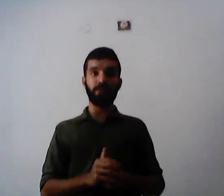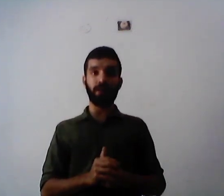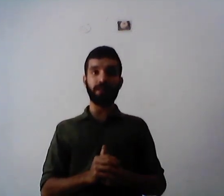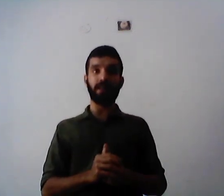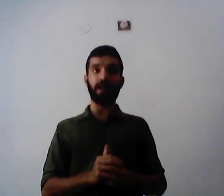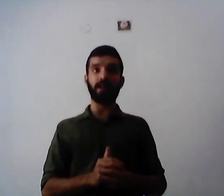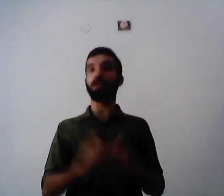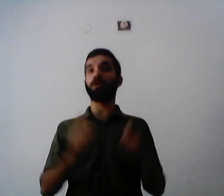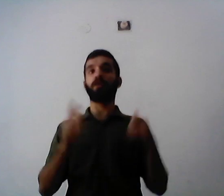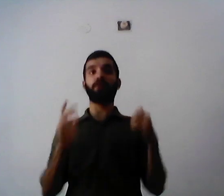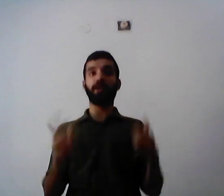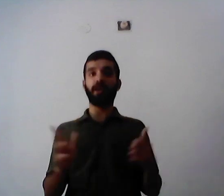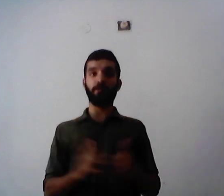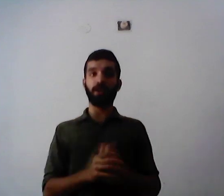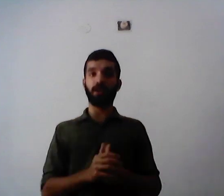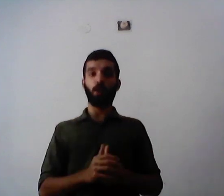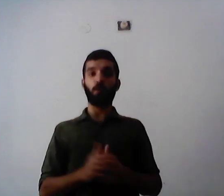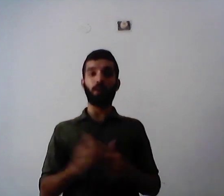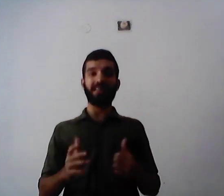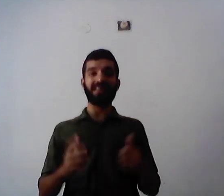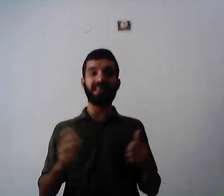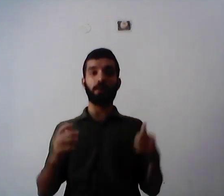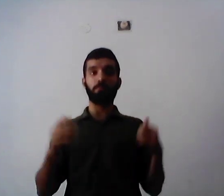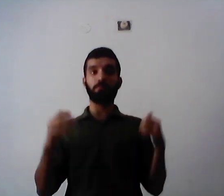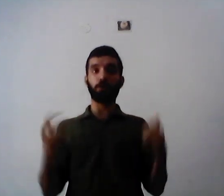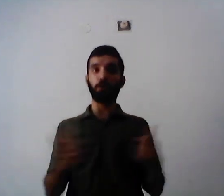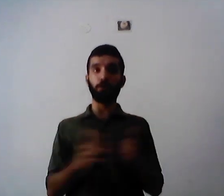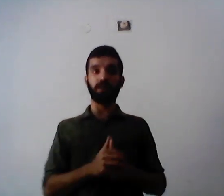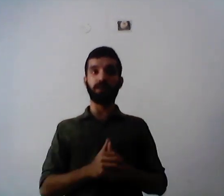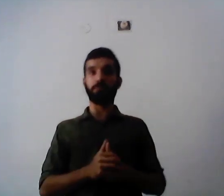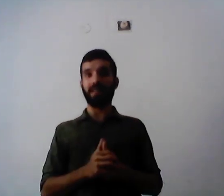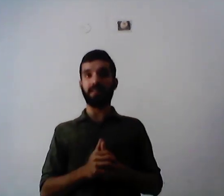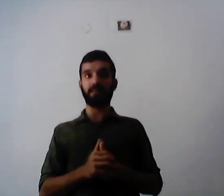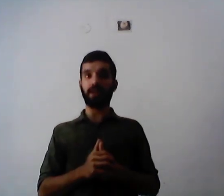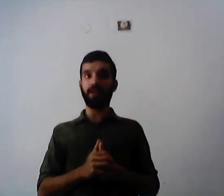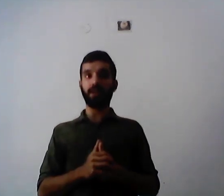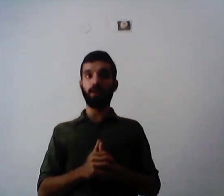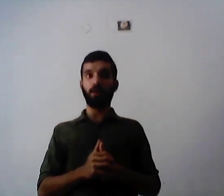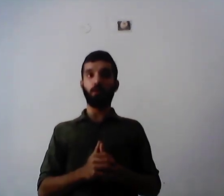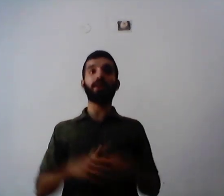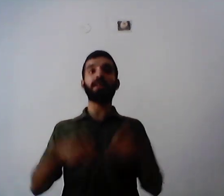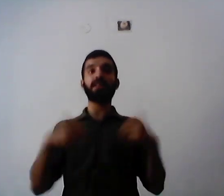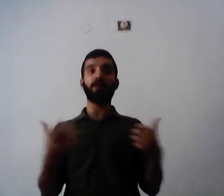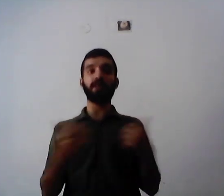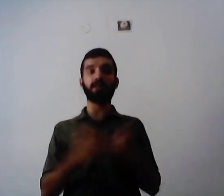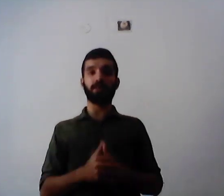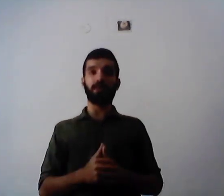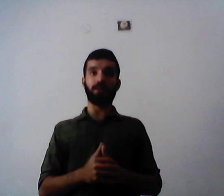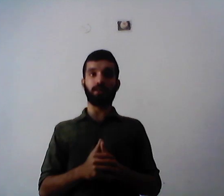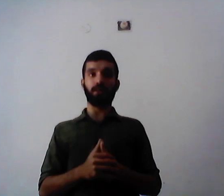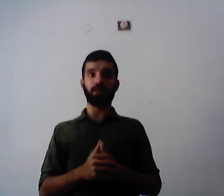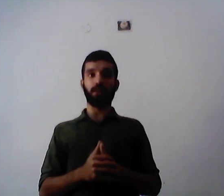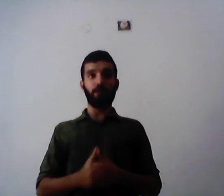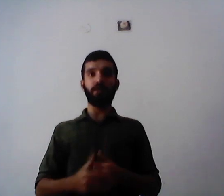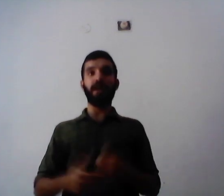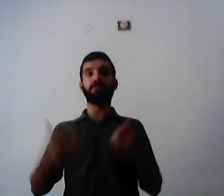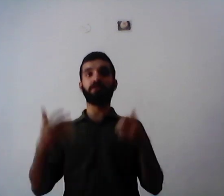revised that and you are very aware what this term solutions means, right? What else we discussed last class? We have